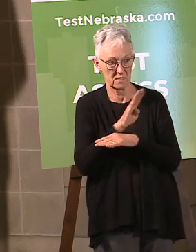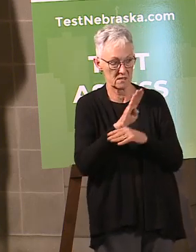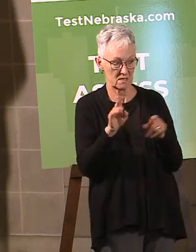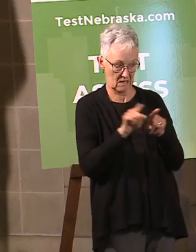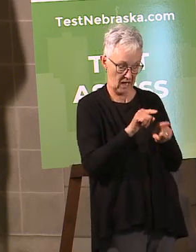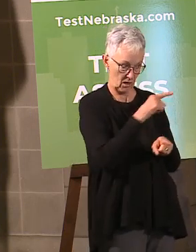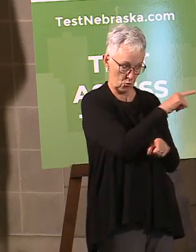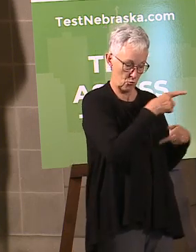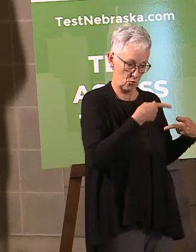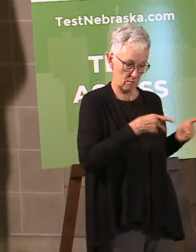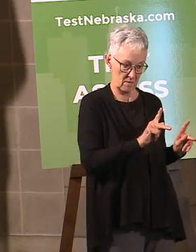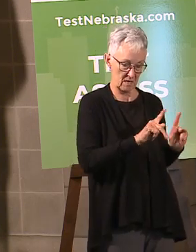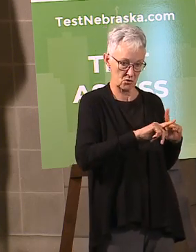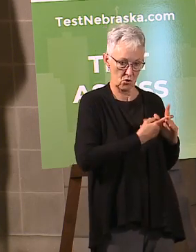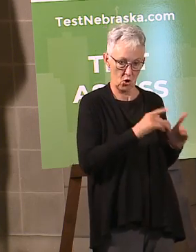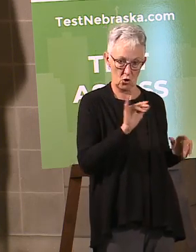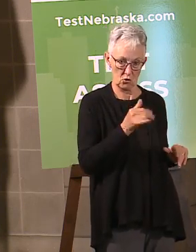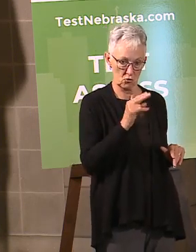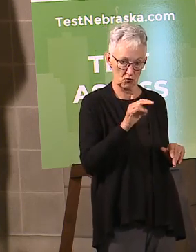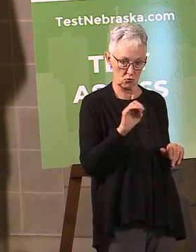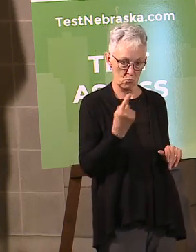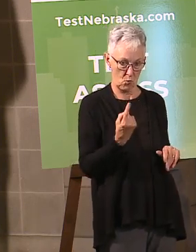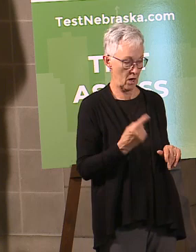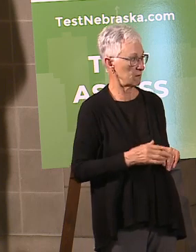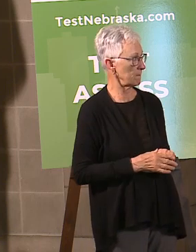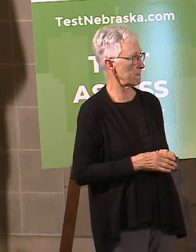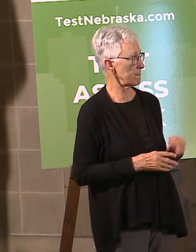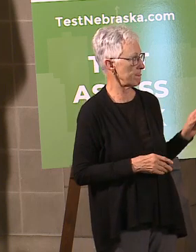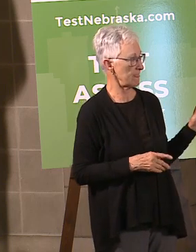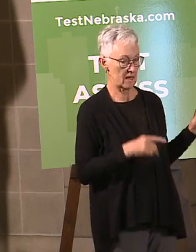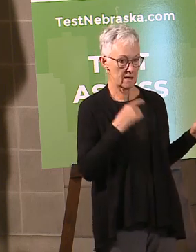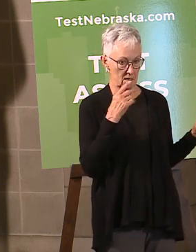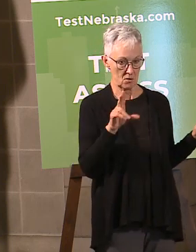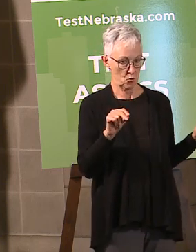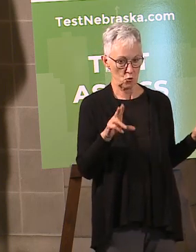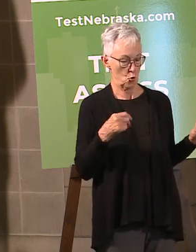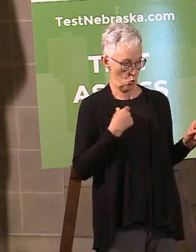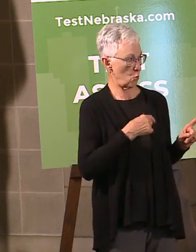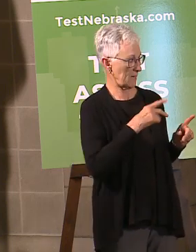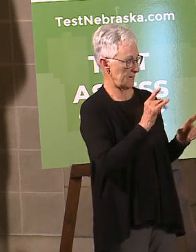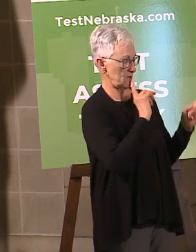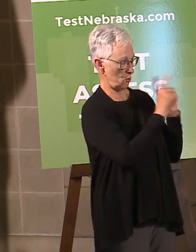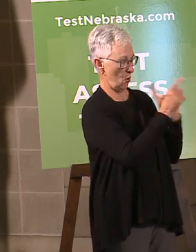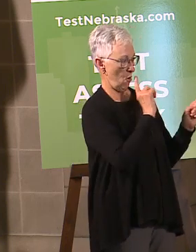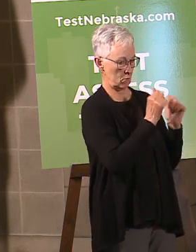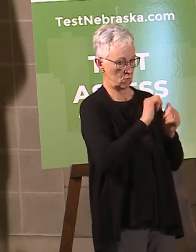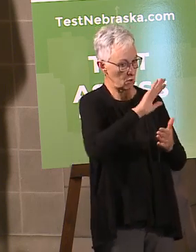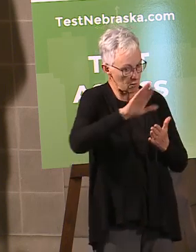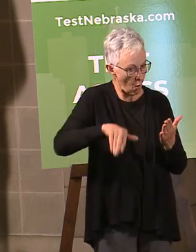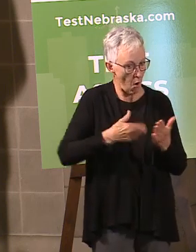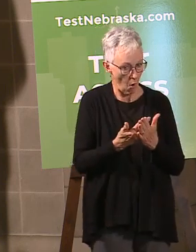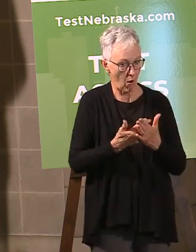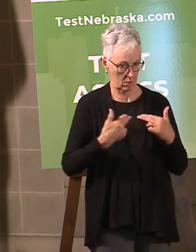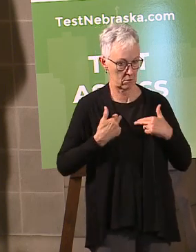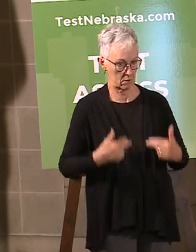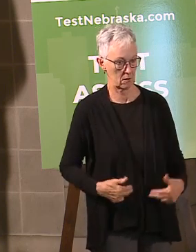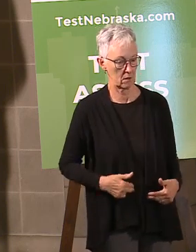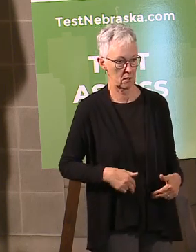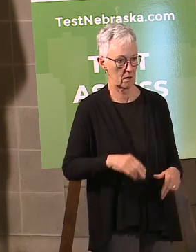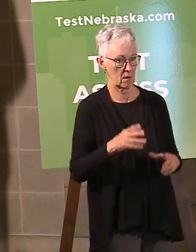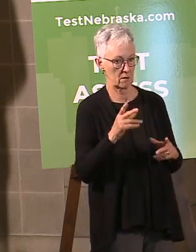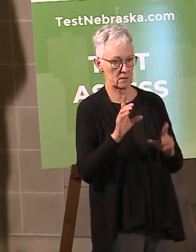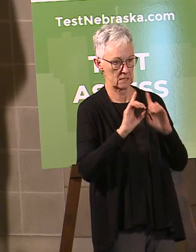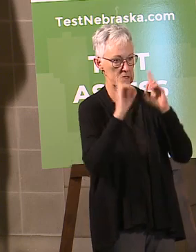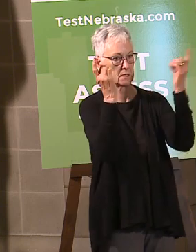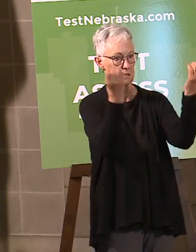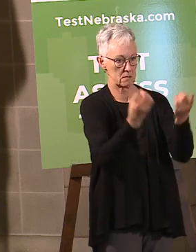put in there? And the answer is no. We've worked with all the health districts to try and keep it uniform with, obviously the 89 counties in dark blue are